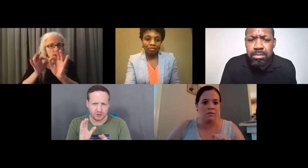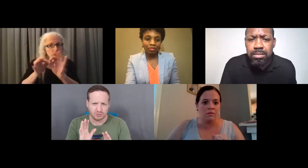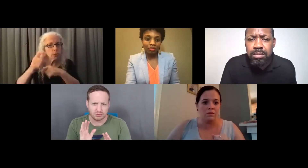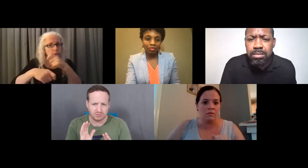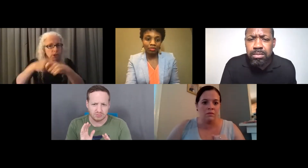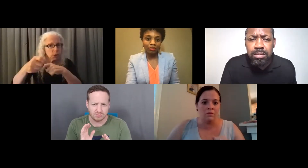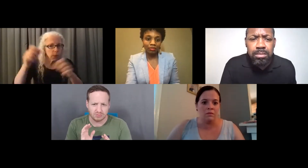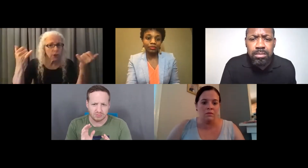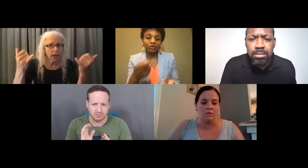Numbers can switch now.